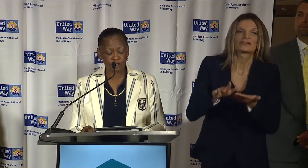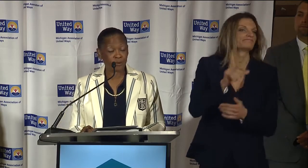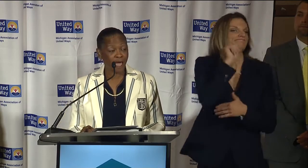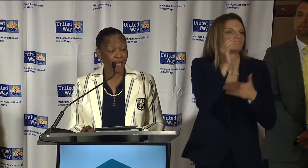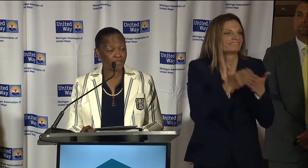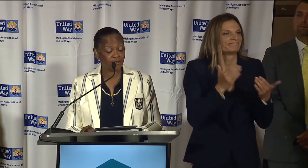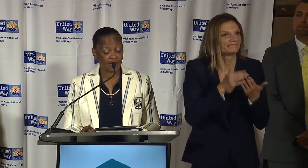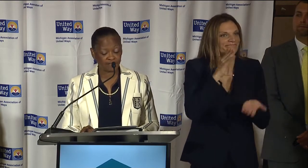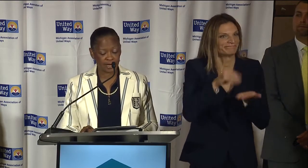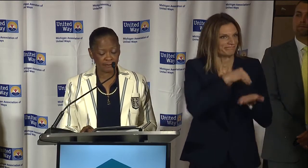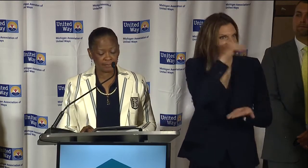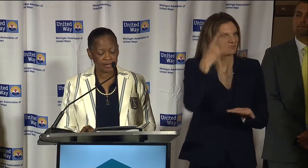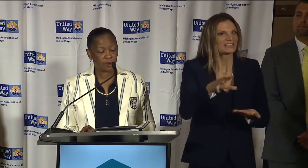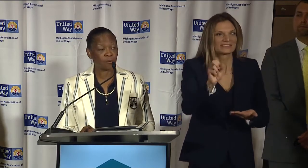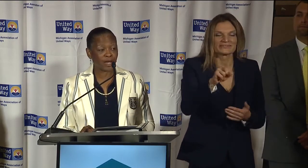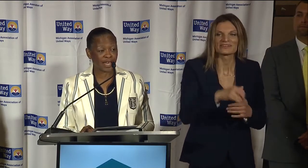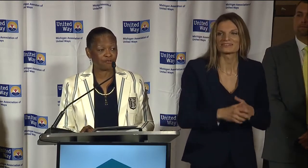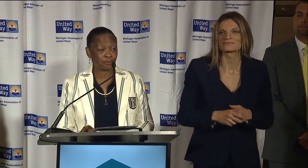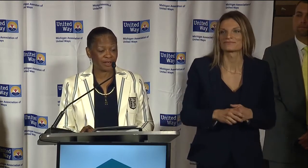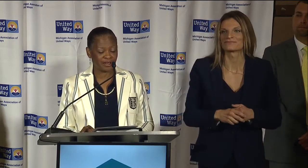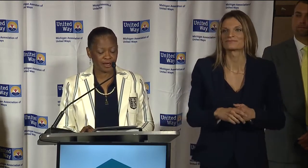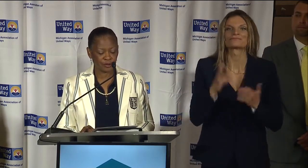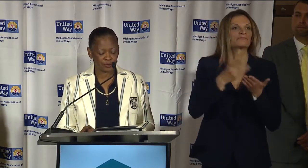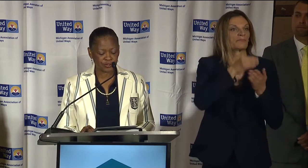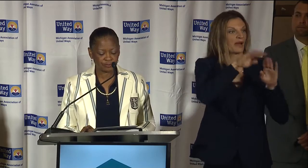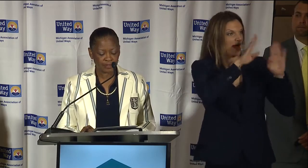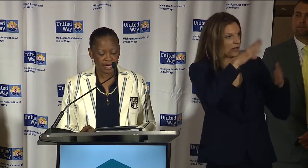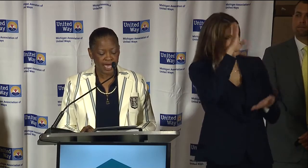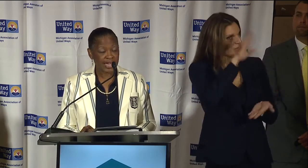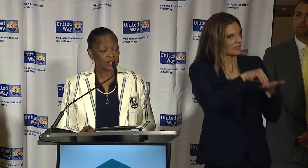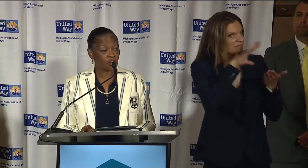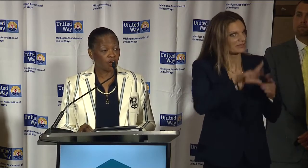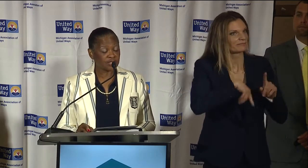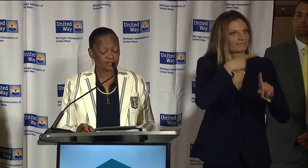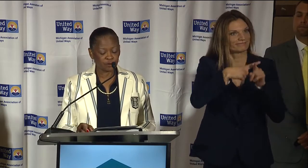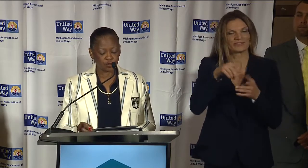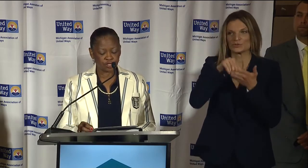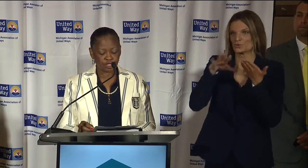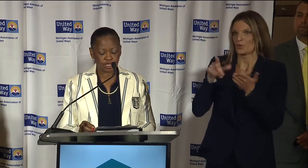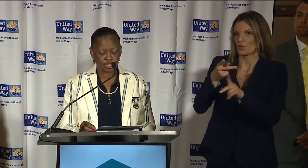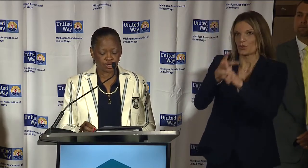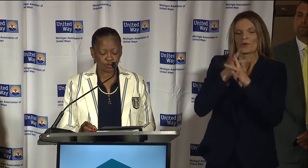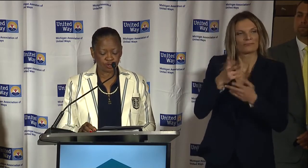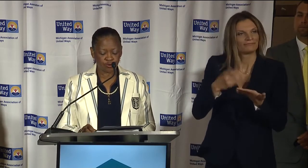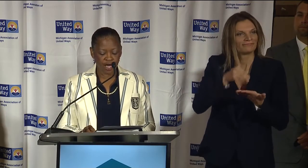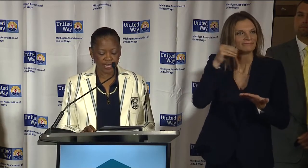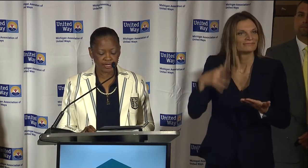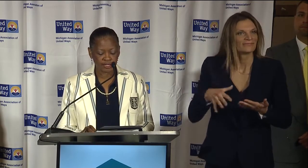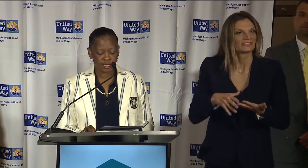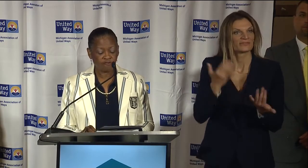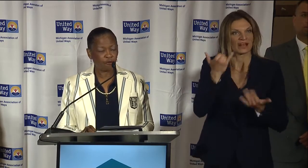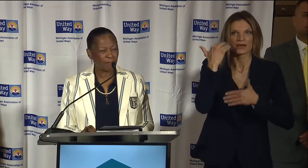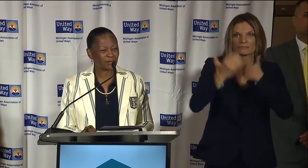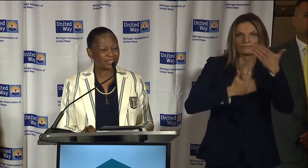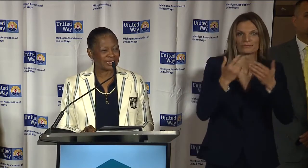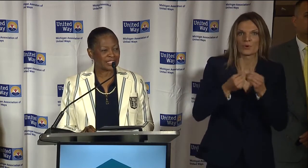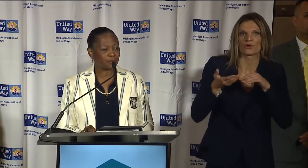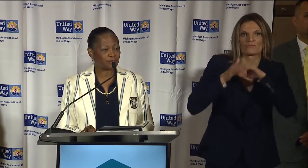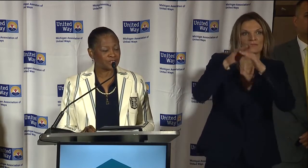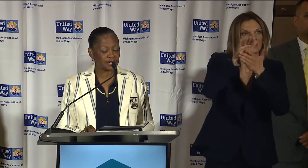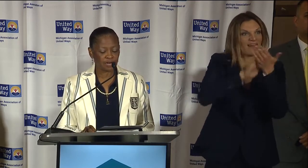a person will have in their lifetime, right after buying a house. As the cost of tuition continues to rise, for